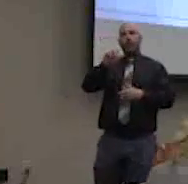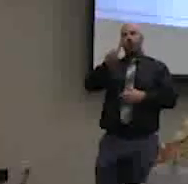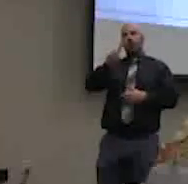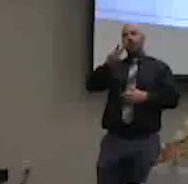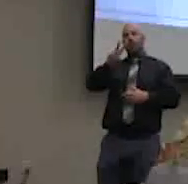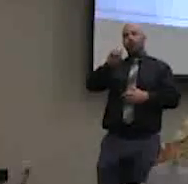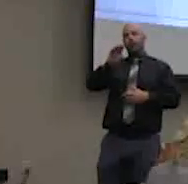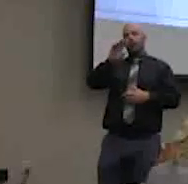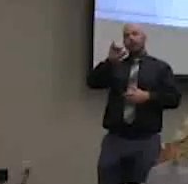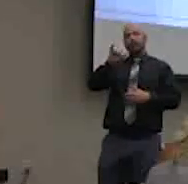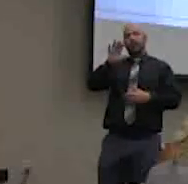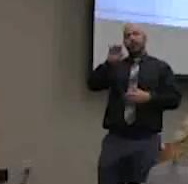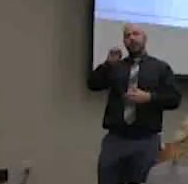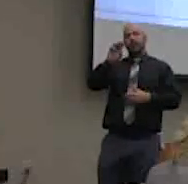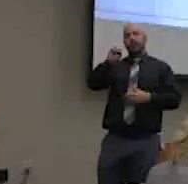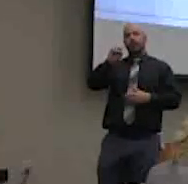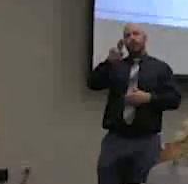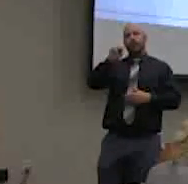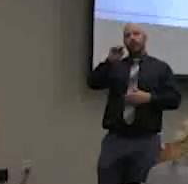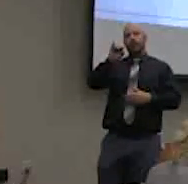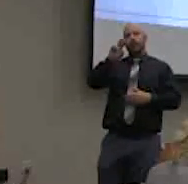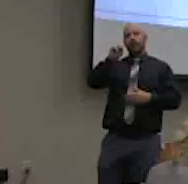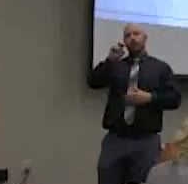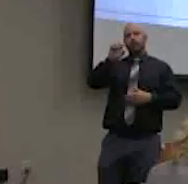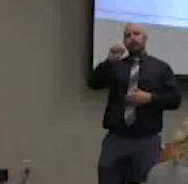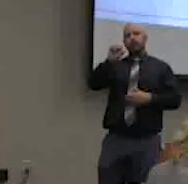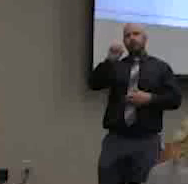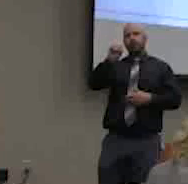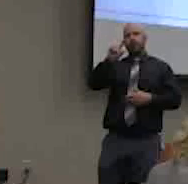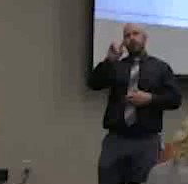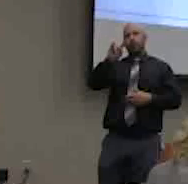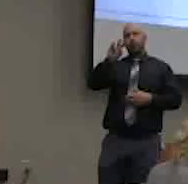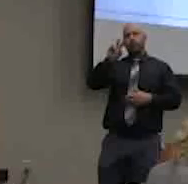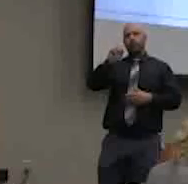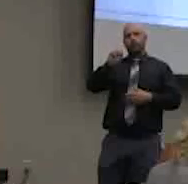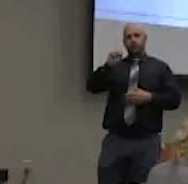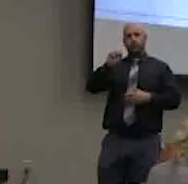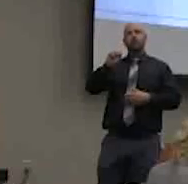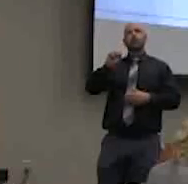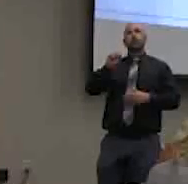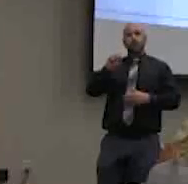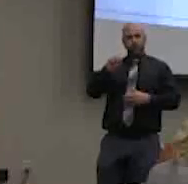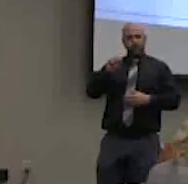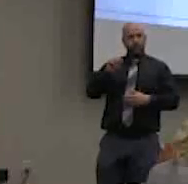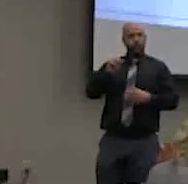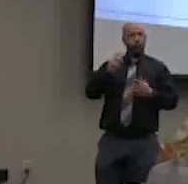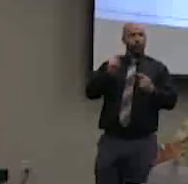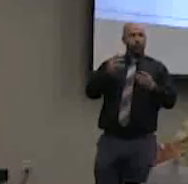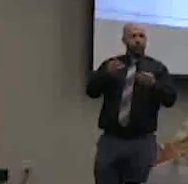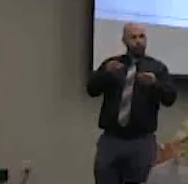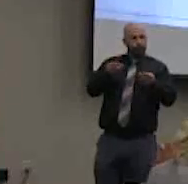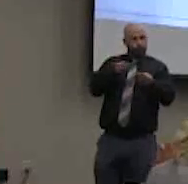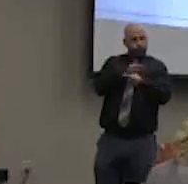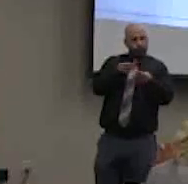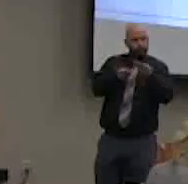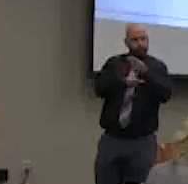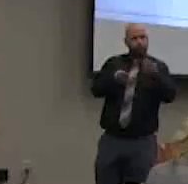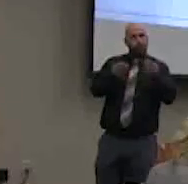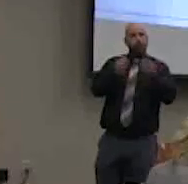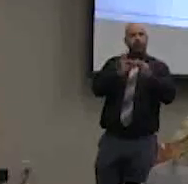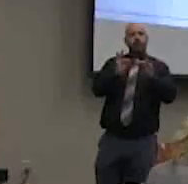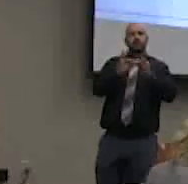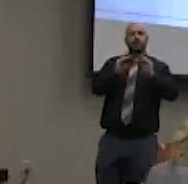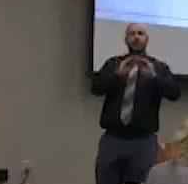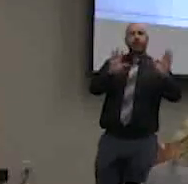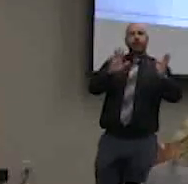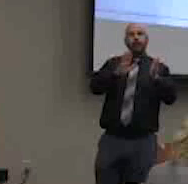to really facilitate a way for the message to be clear and clean and simple, so that if somebody says